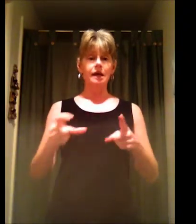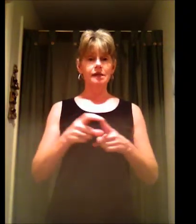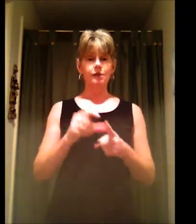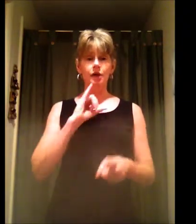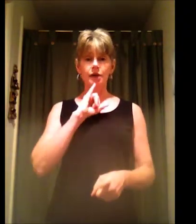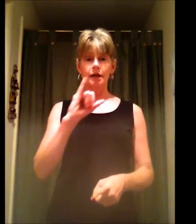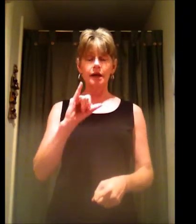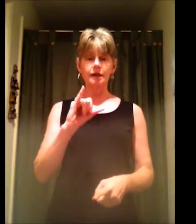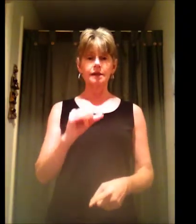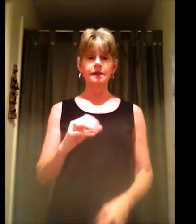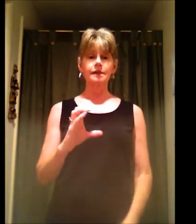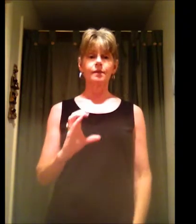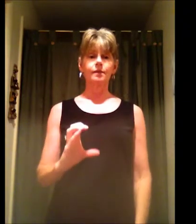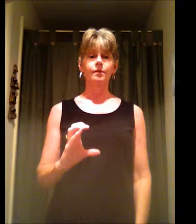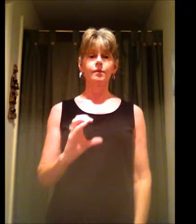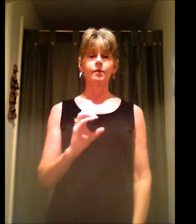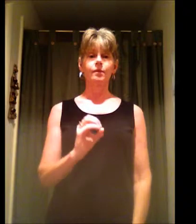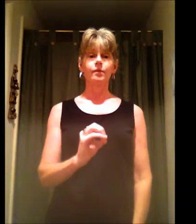Next word is,